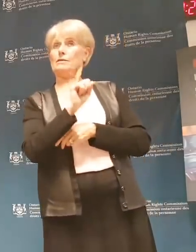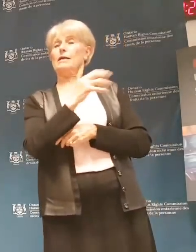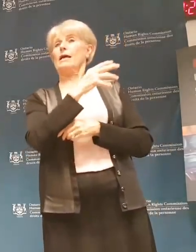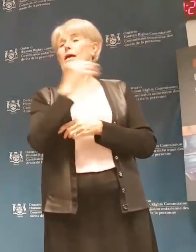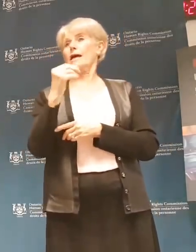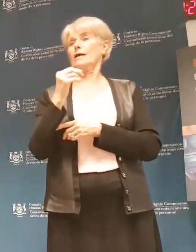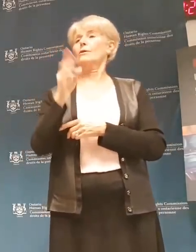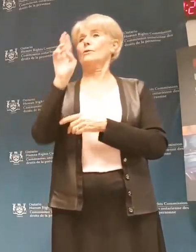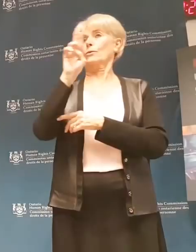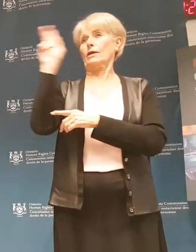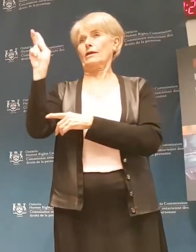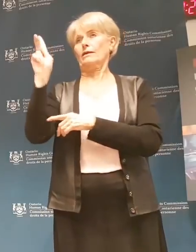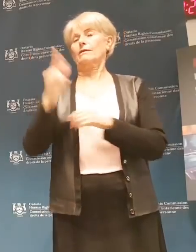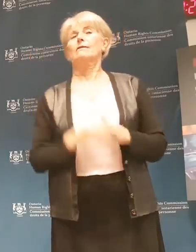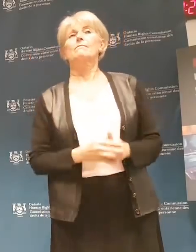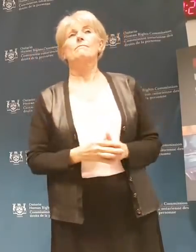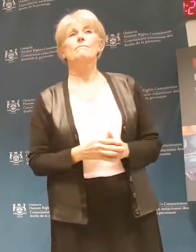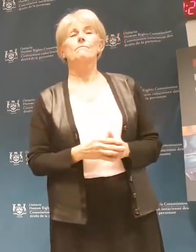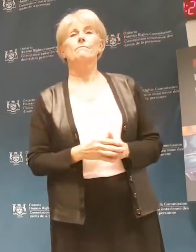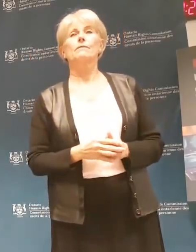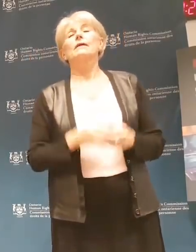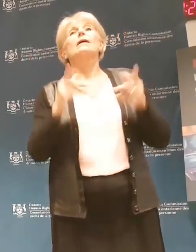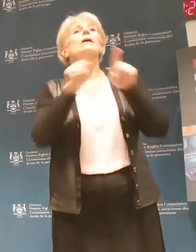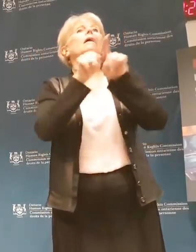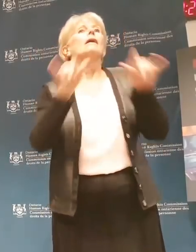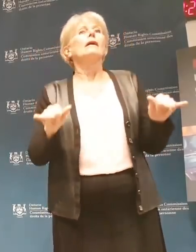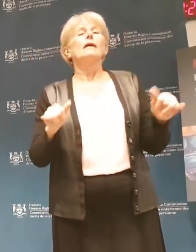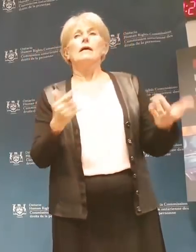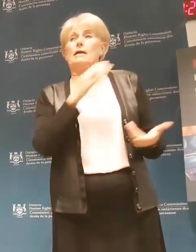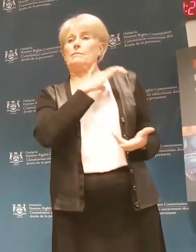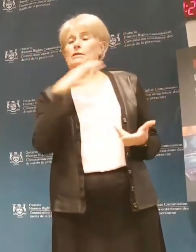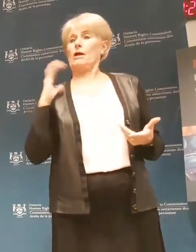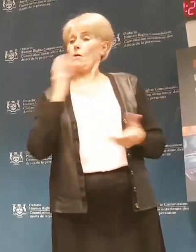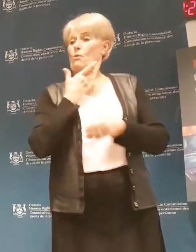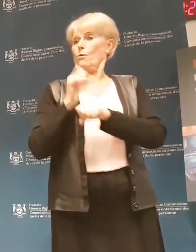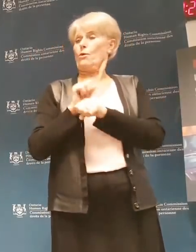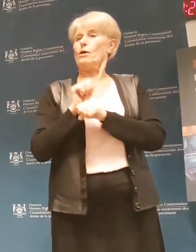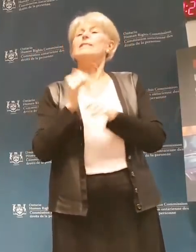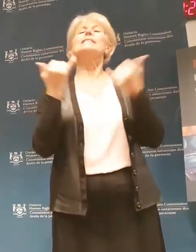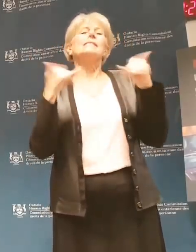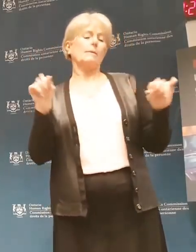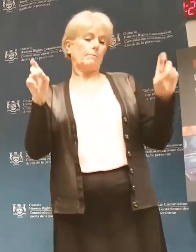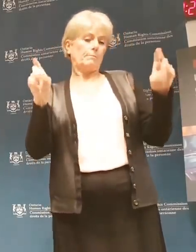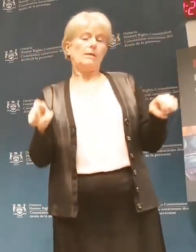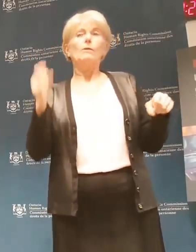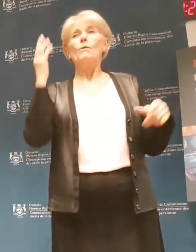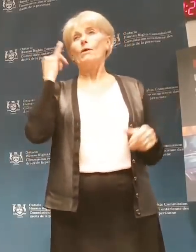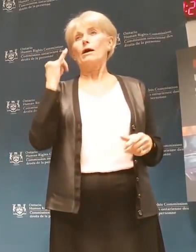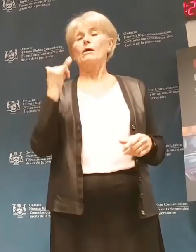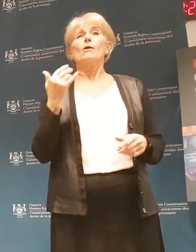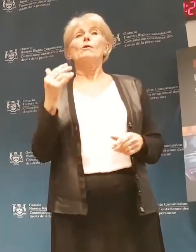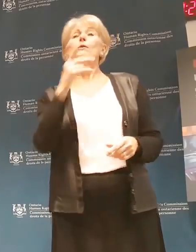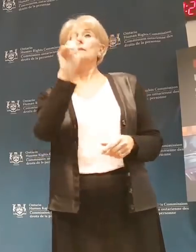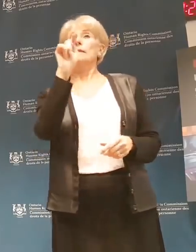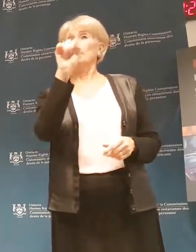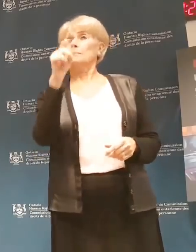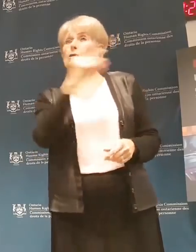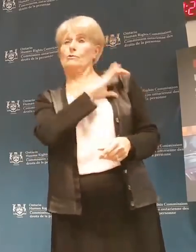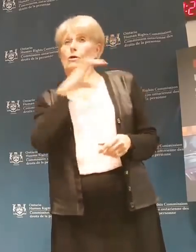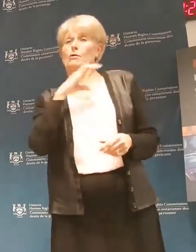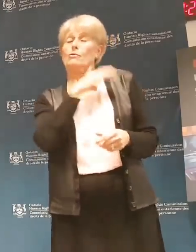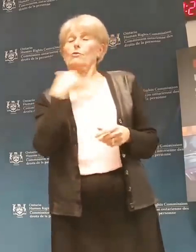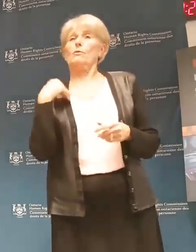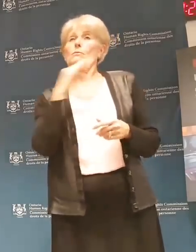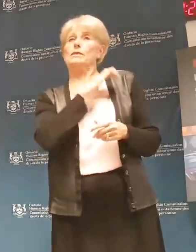and the United Kingdom. Yet, the Commission's work is necessary because the Toronto Police Service